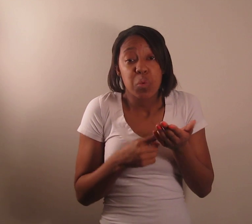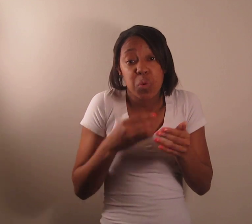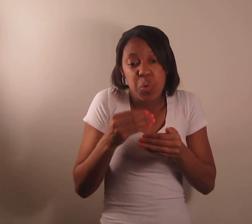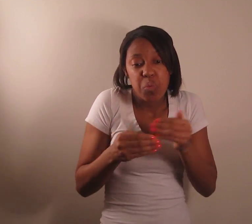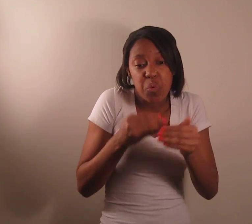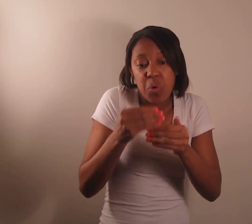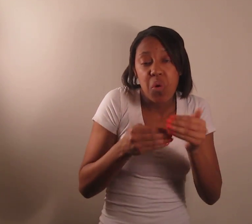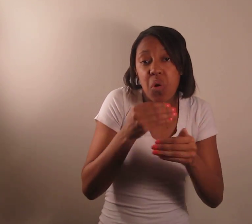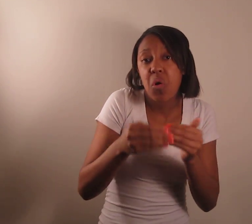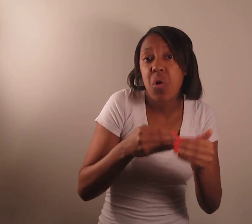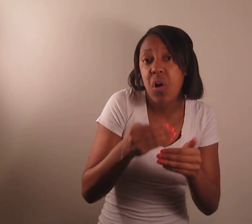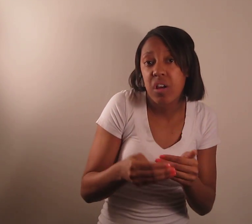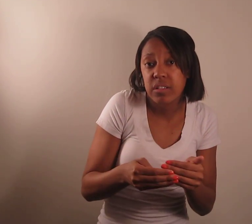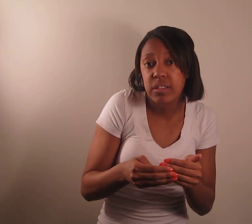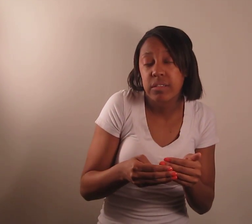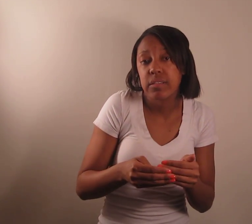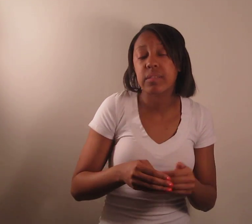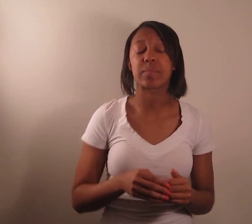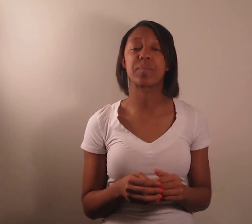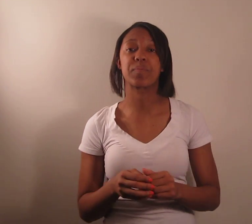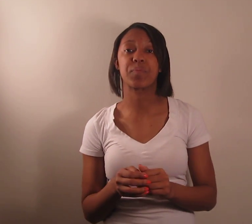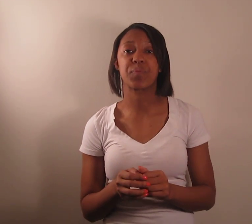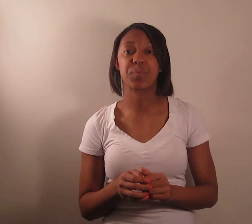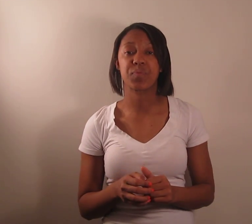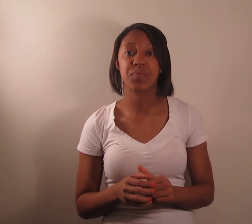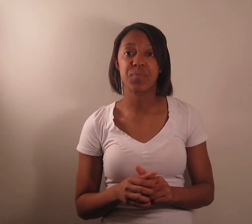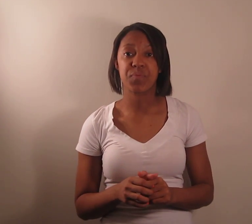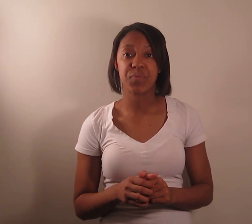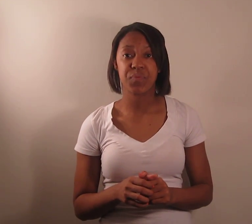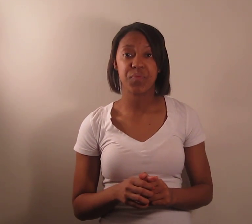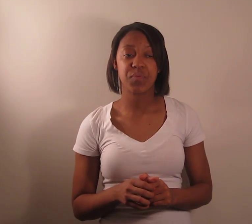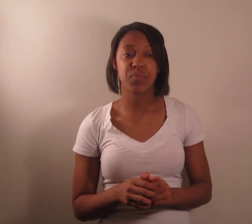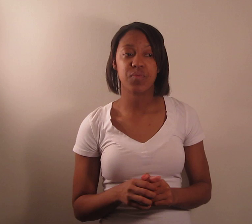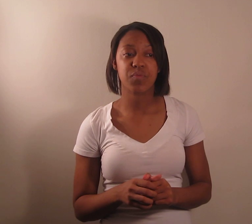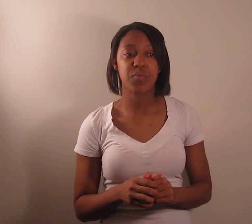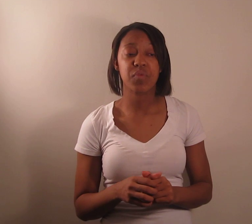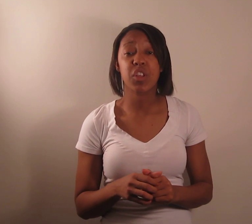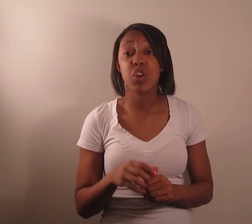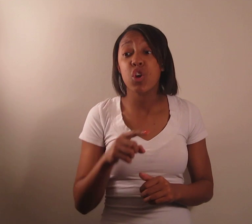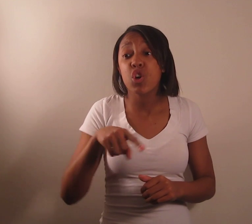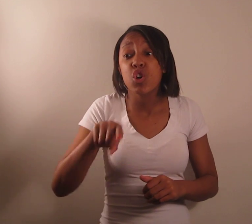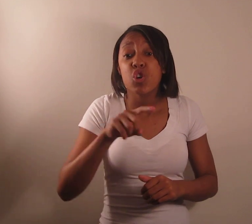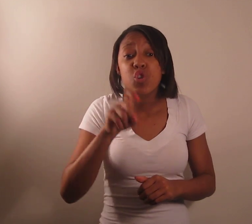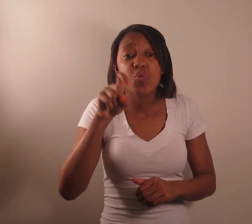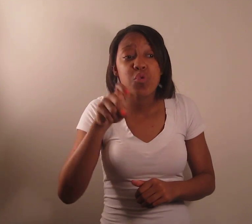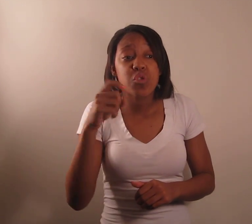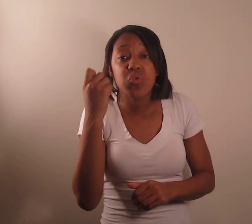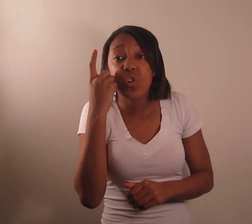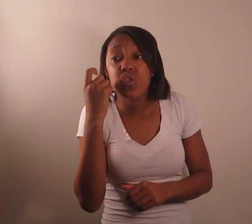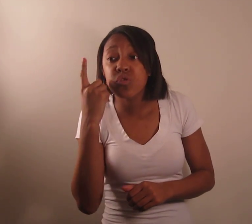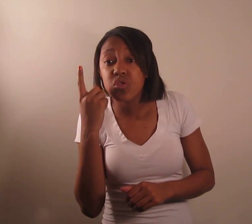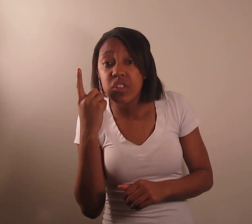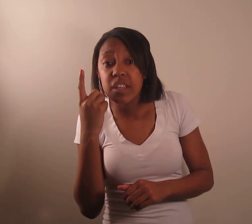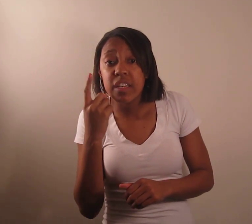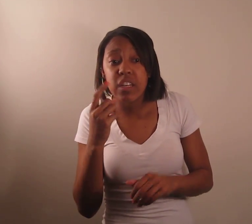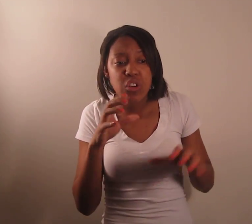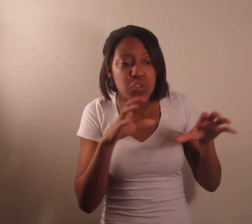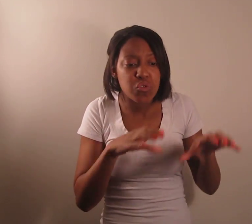do today. Before you have a chance to do your secret formula, I need you to understand what you're going to do and how you're going to do it. You're going to